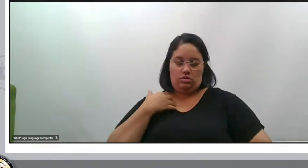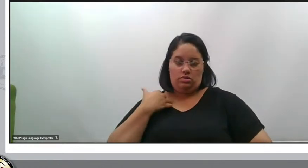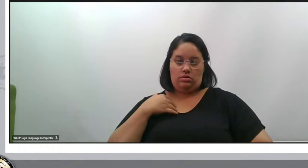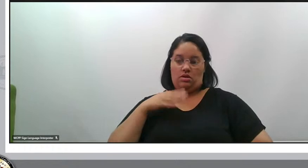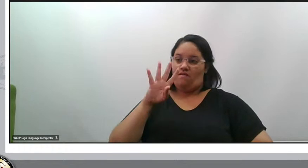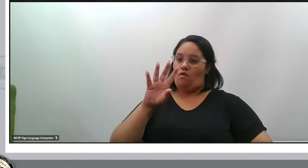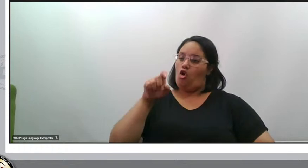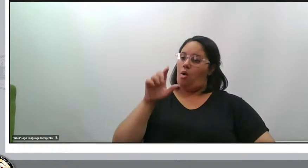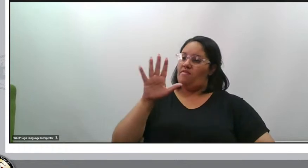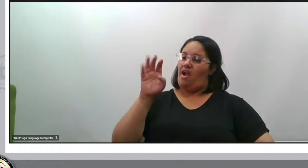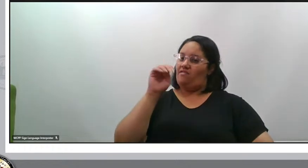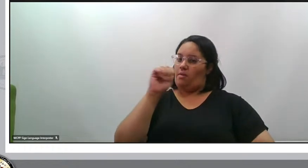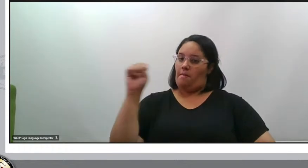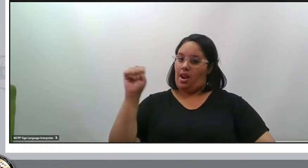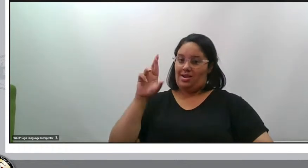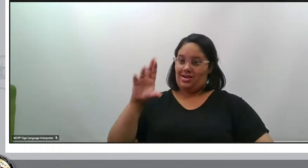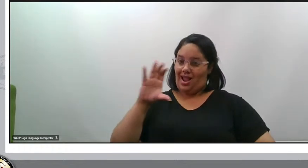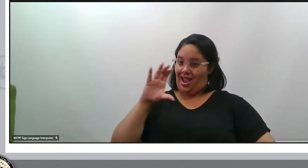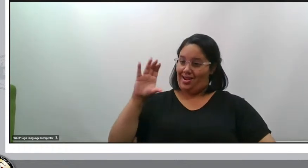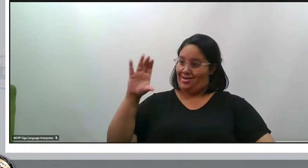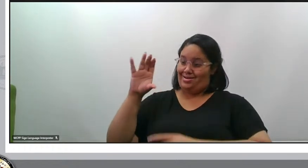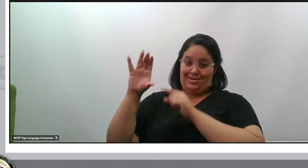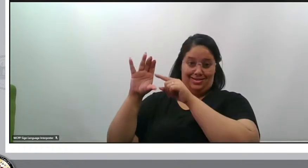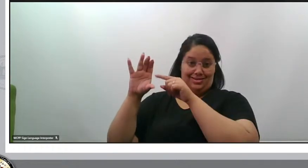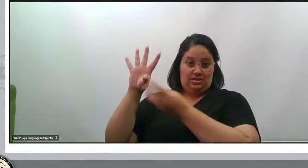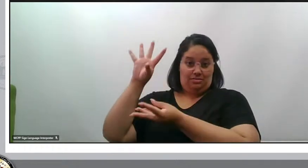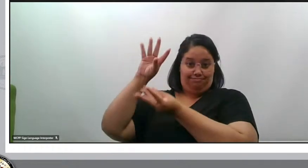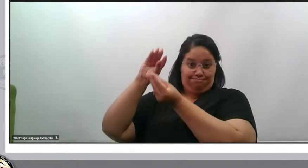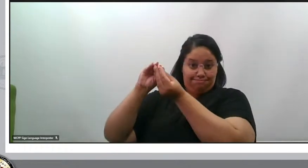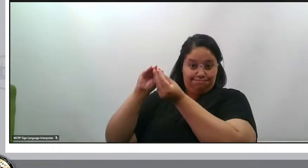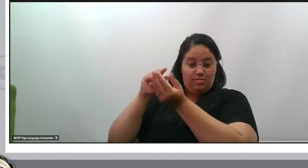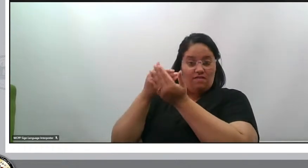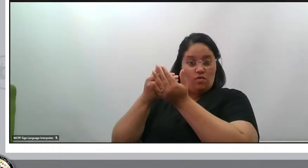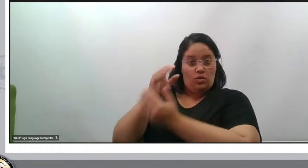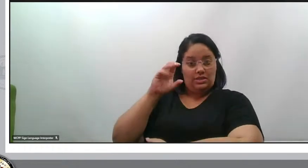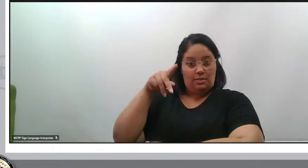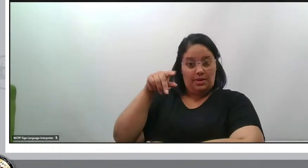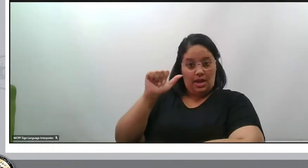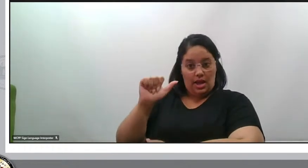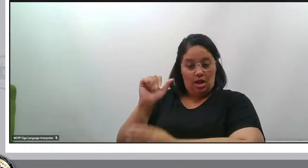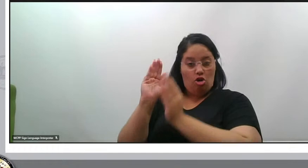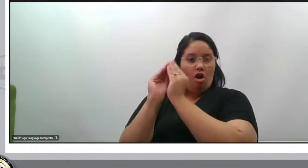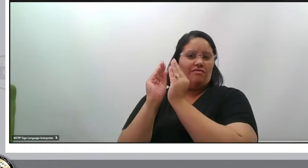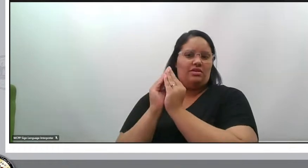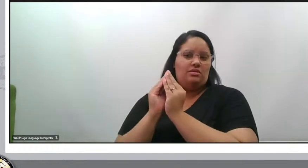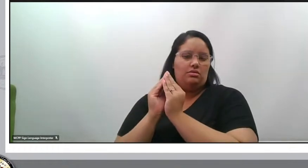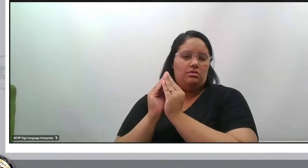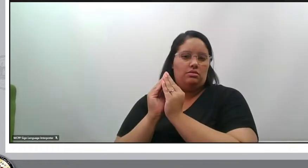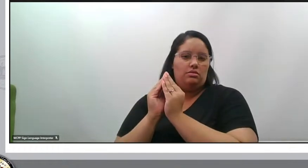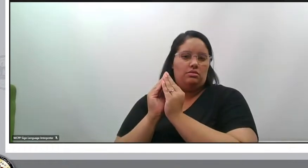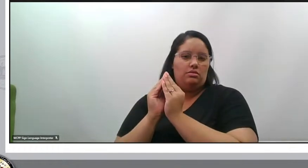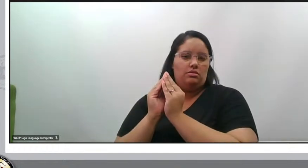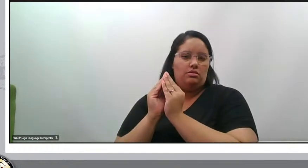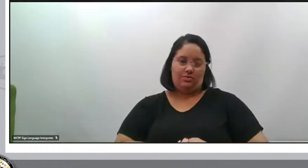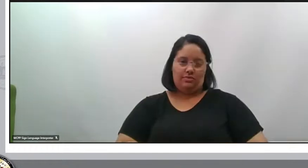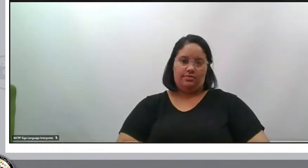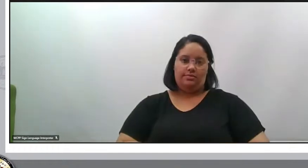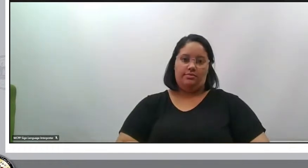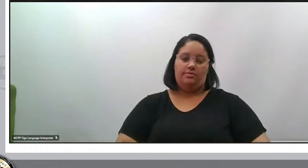4.5 million rand in total for the CPA conference? Thank you.